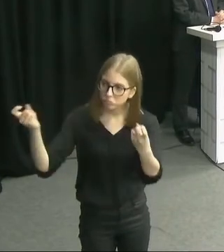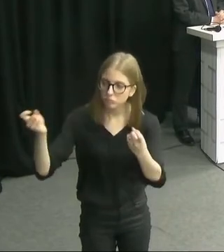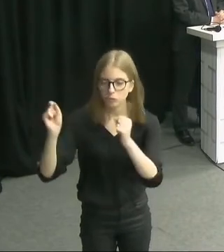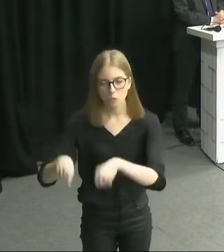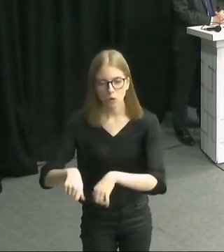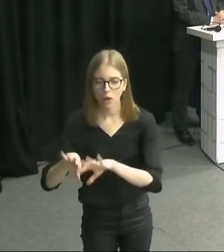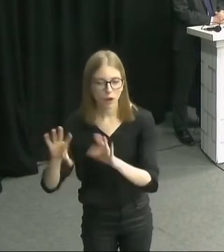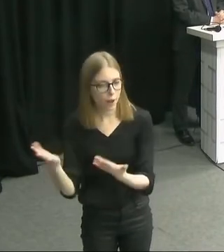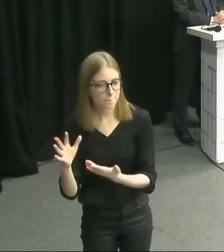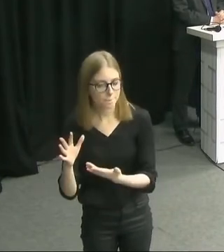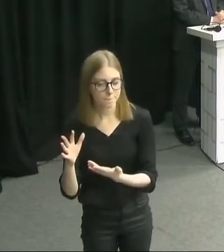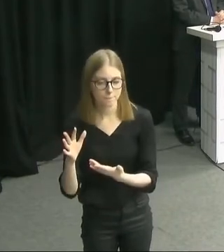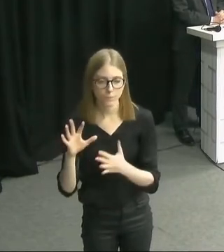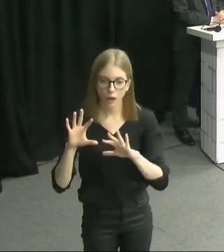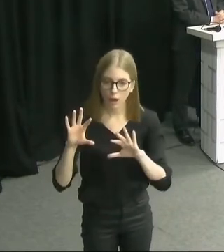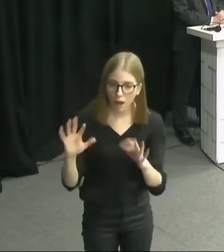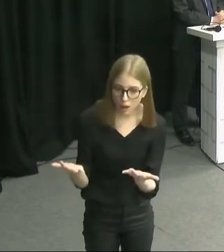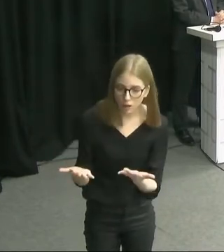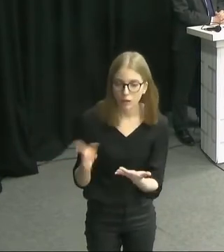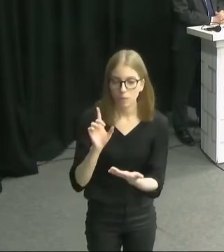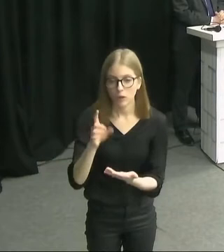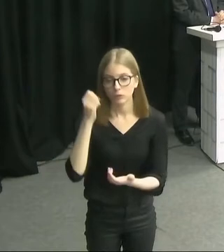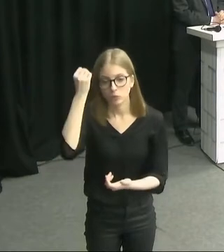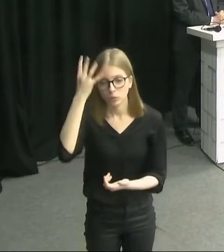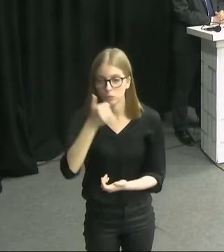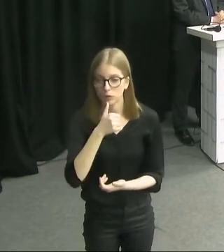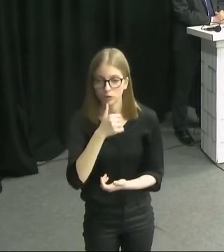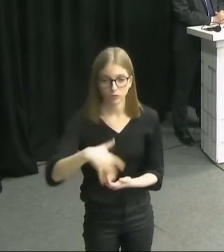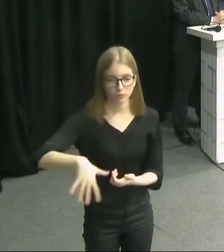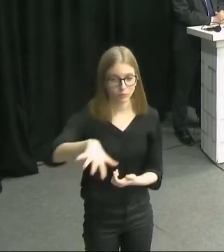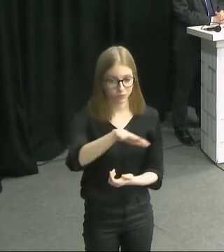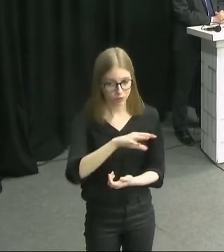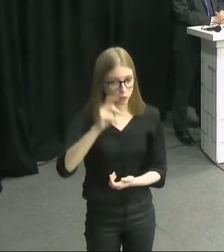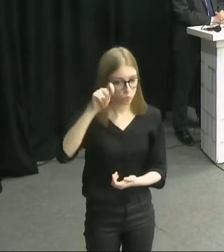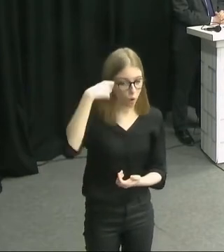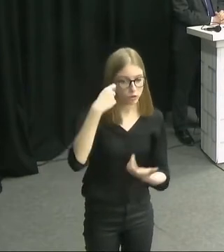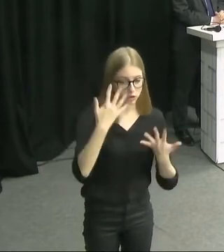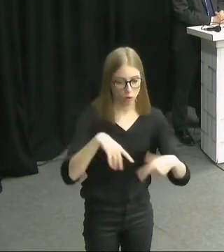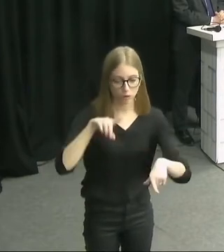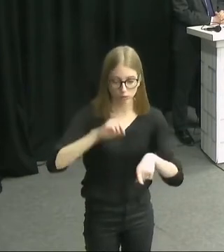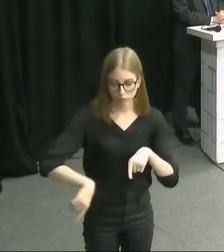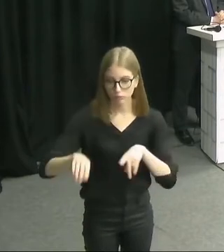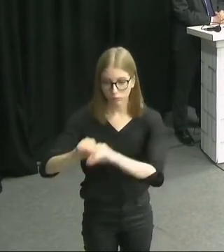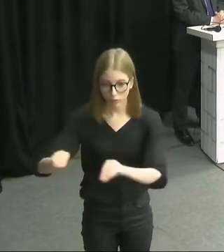not every great researcher is also a great lecturer. I remember one